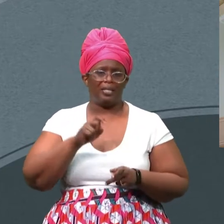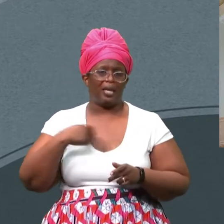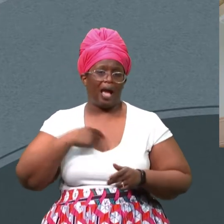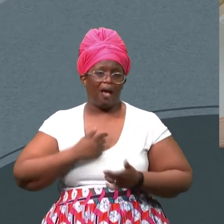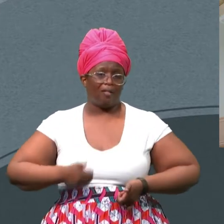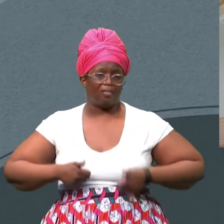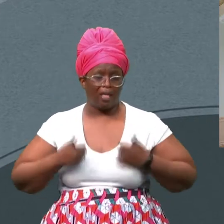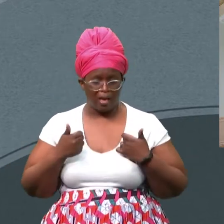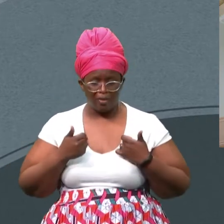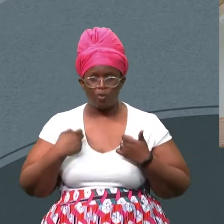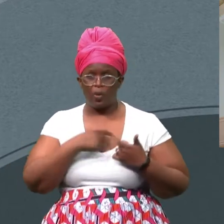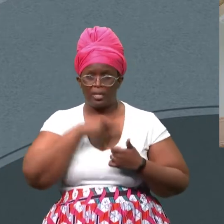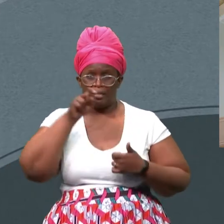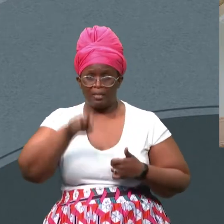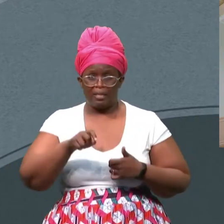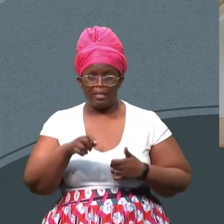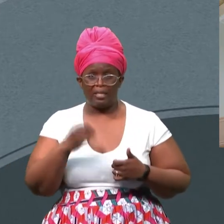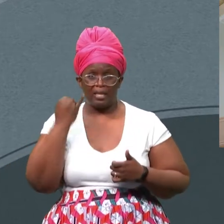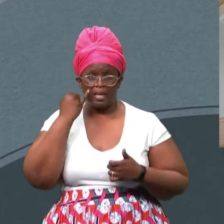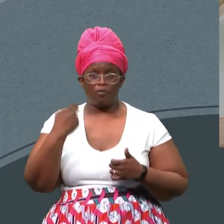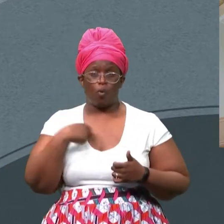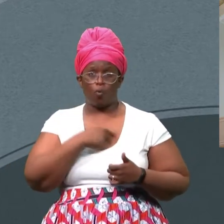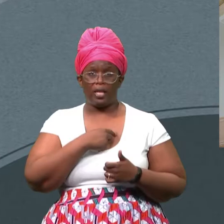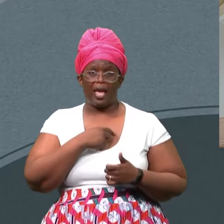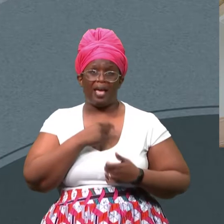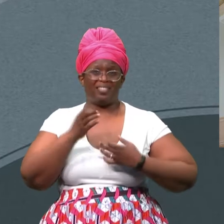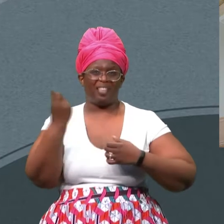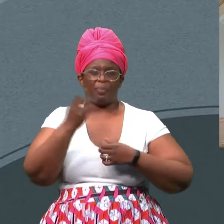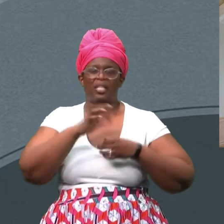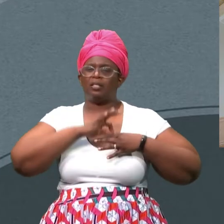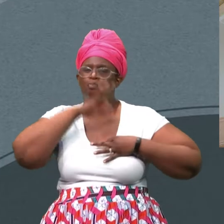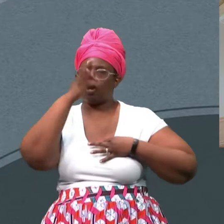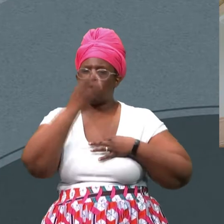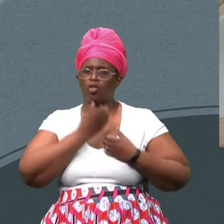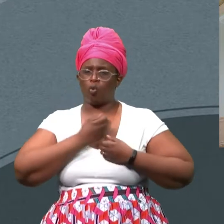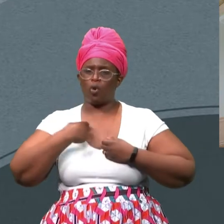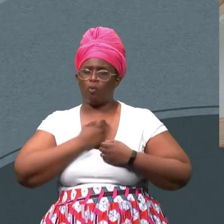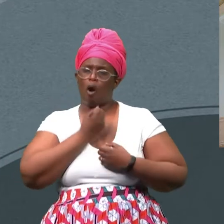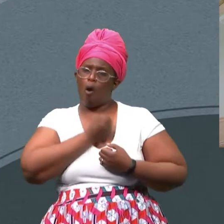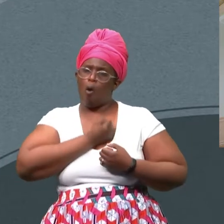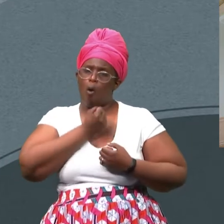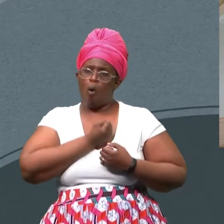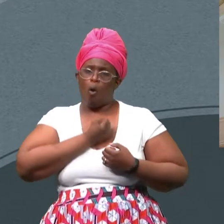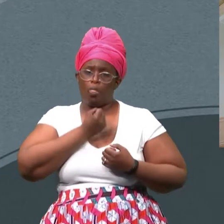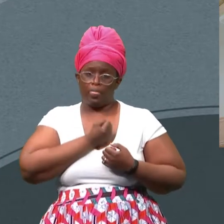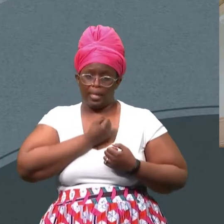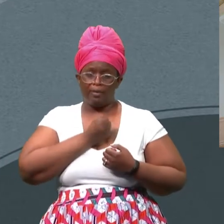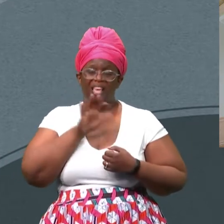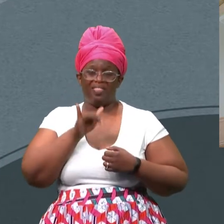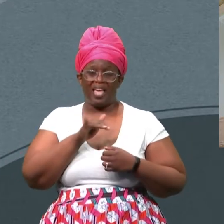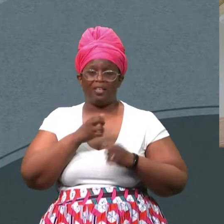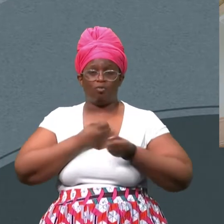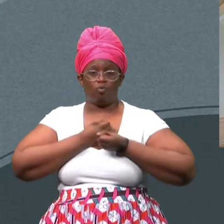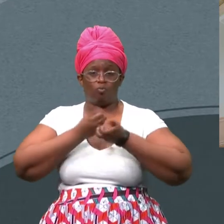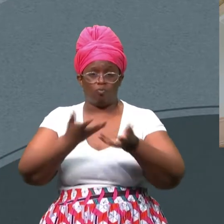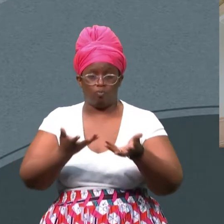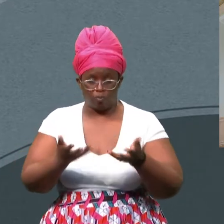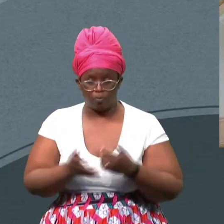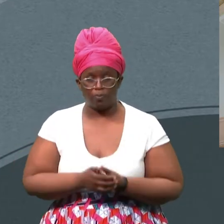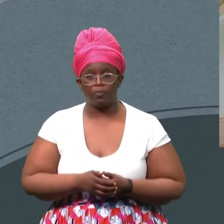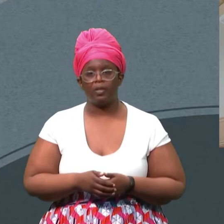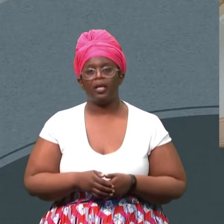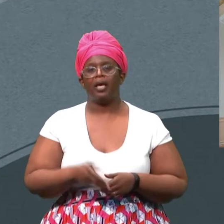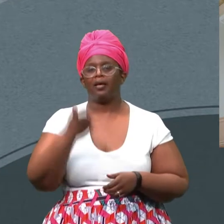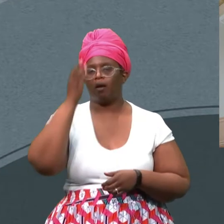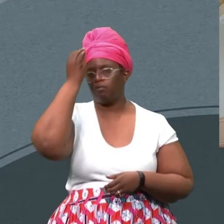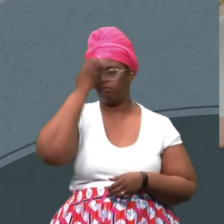were literally holding something, carrying something? And he put four people in my life. These are four